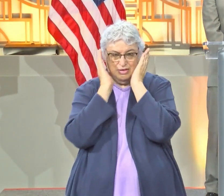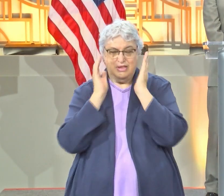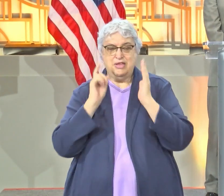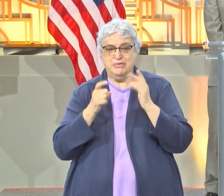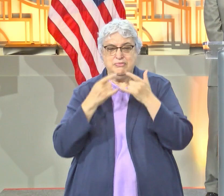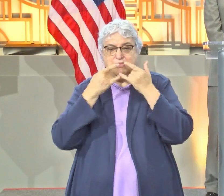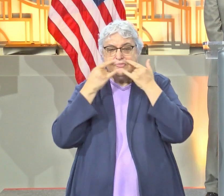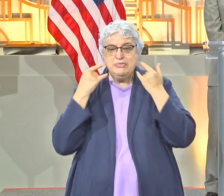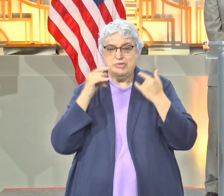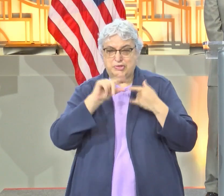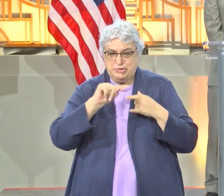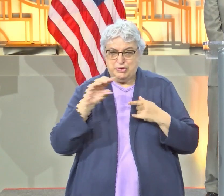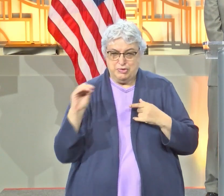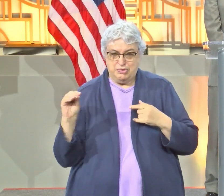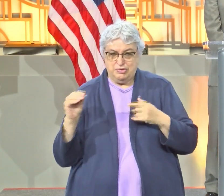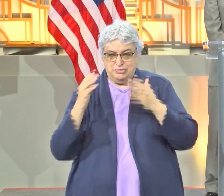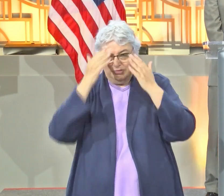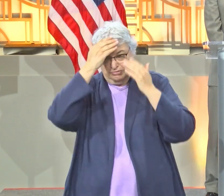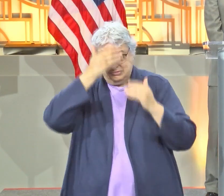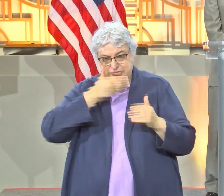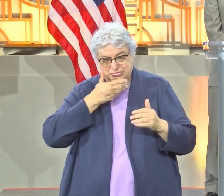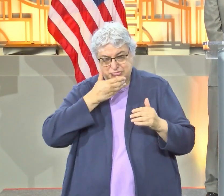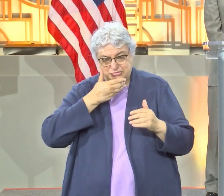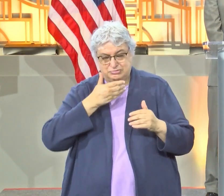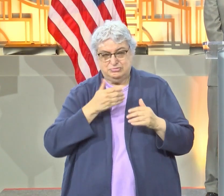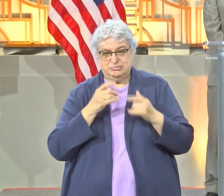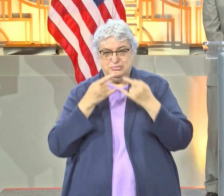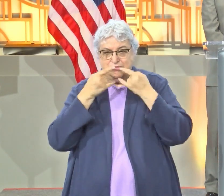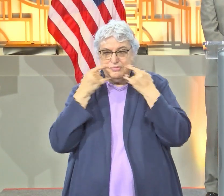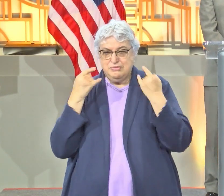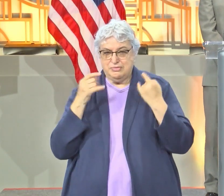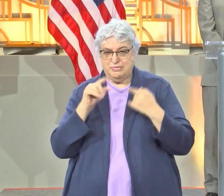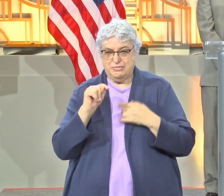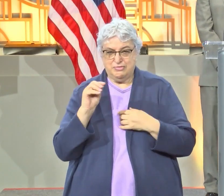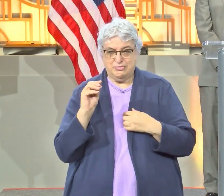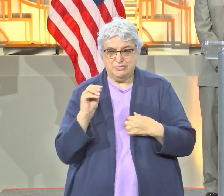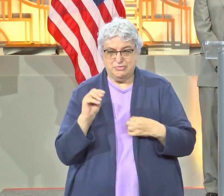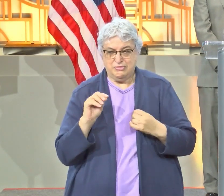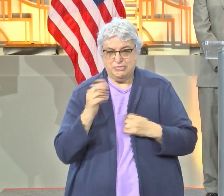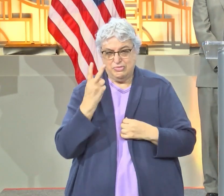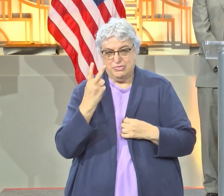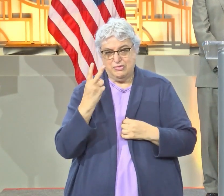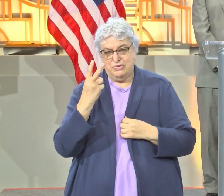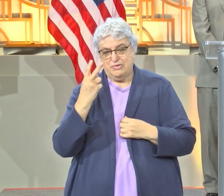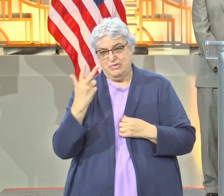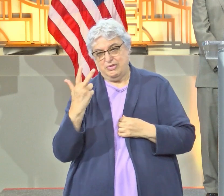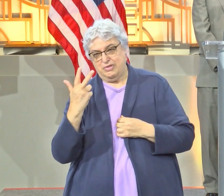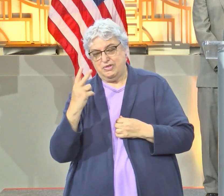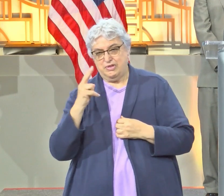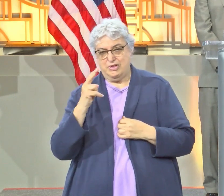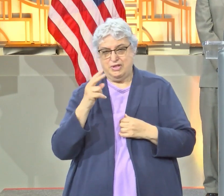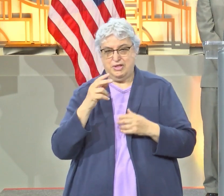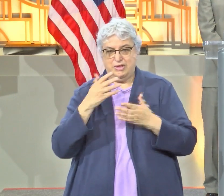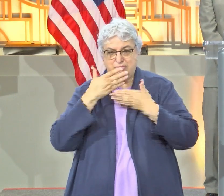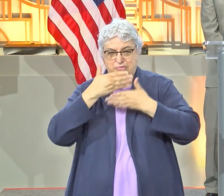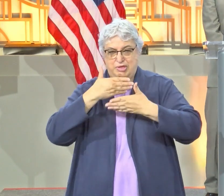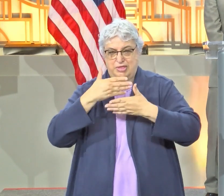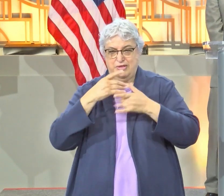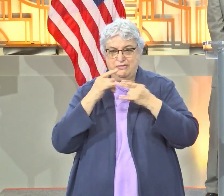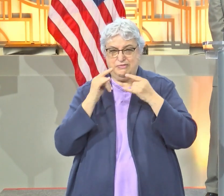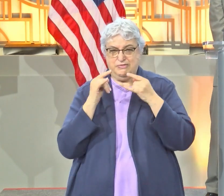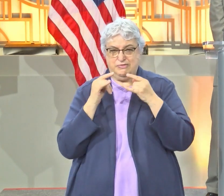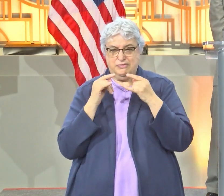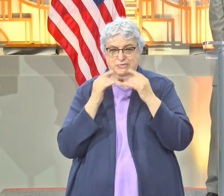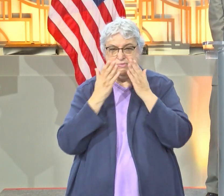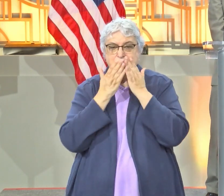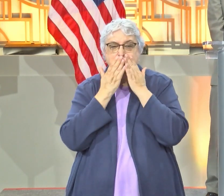cloth mask. A costume mask should not be used unless it is made of 2 or more layers of breathable fabric that